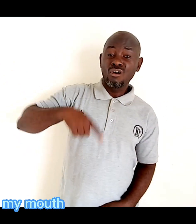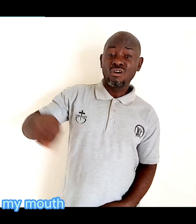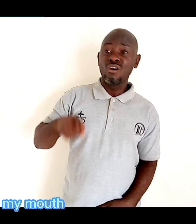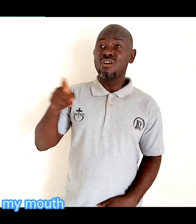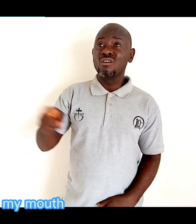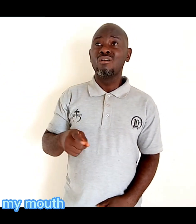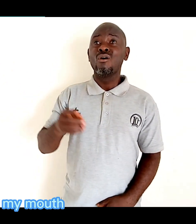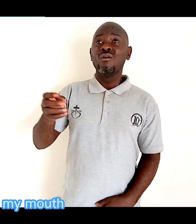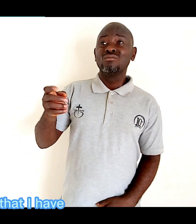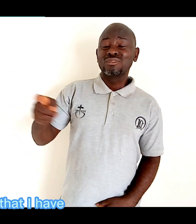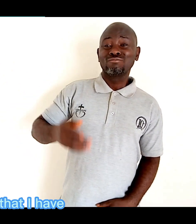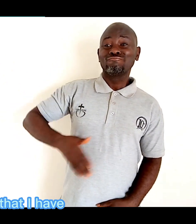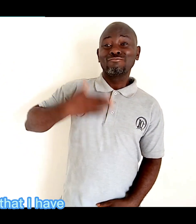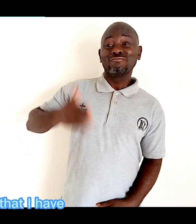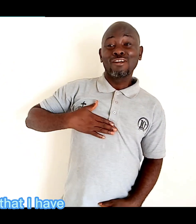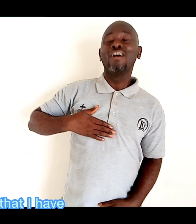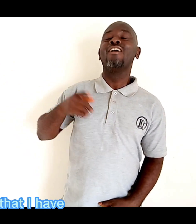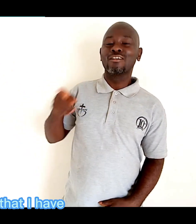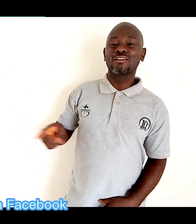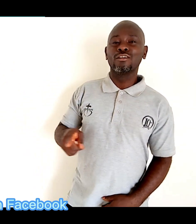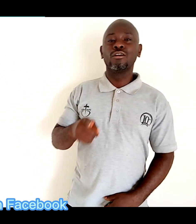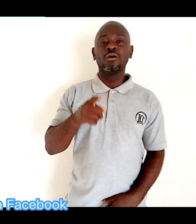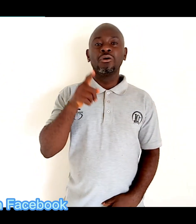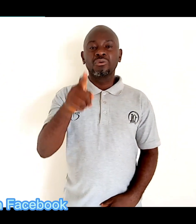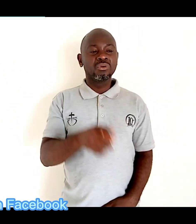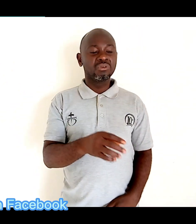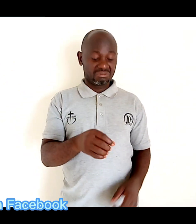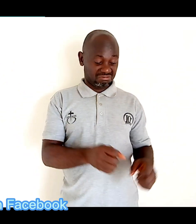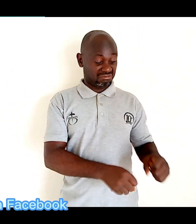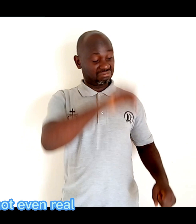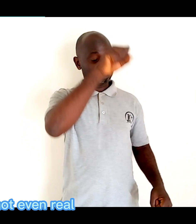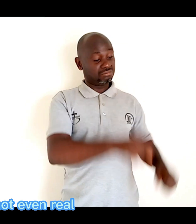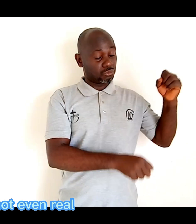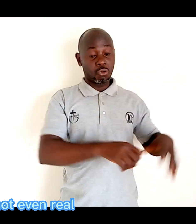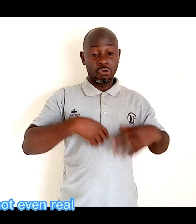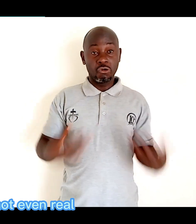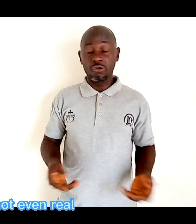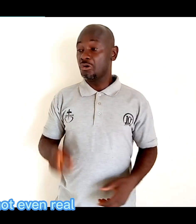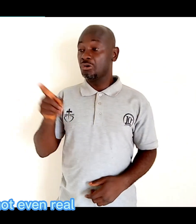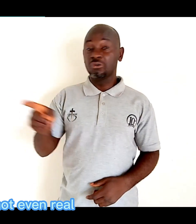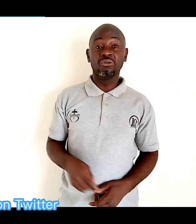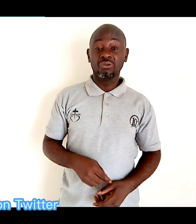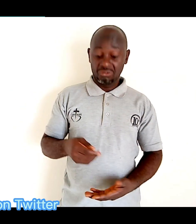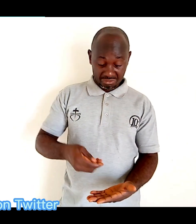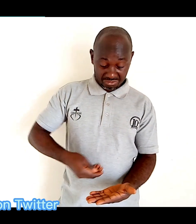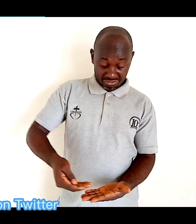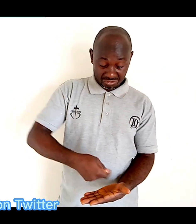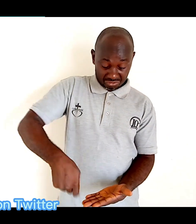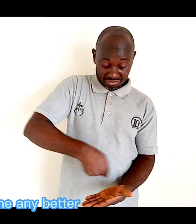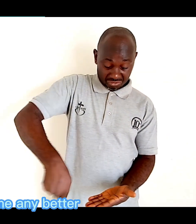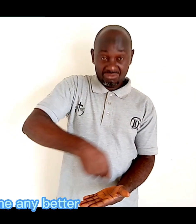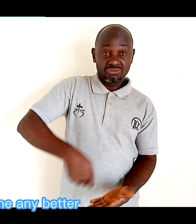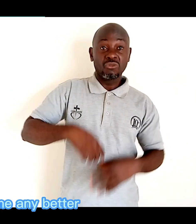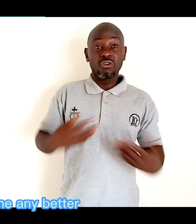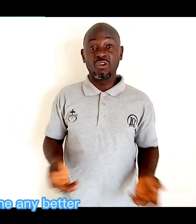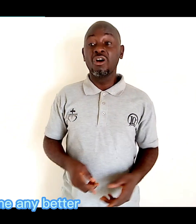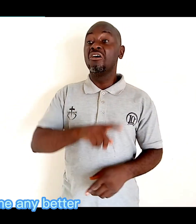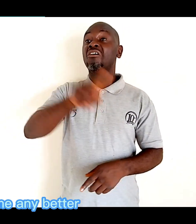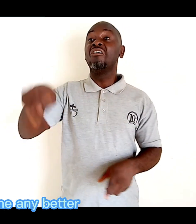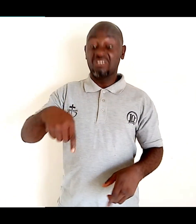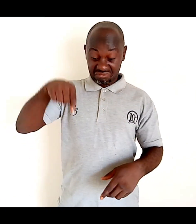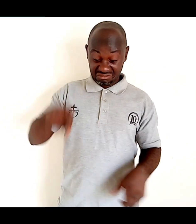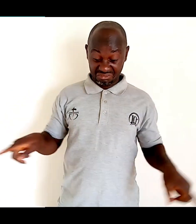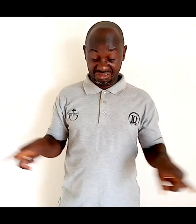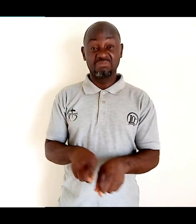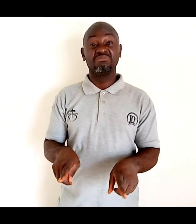or the words in my mouth, or the degrees that I have, or the selfies on Facebook, which most are not even real, the followers on Twitter, they don't make me any